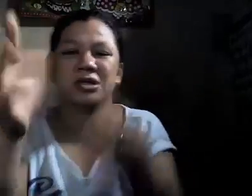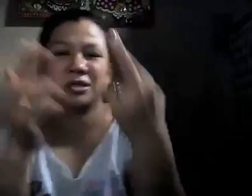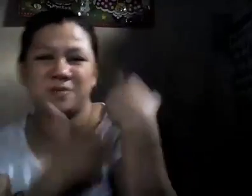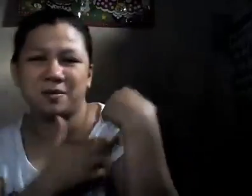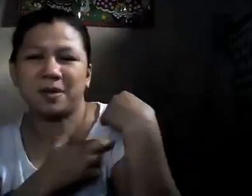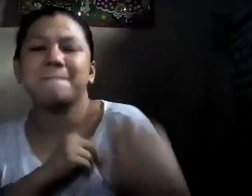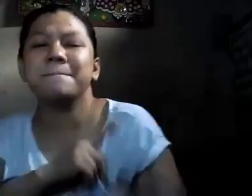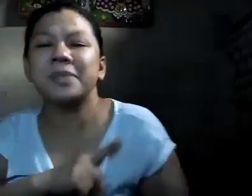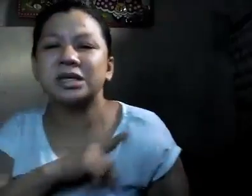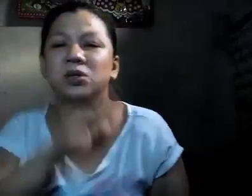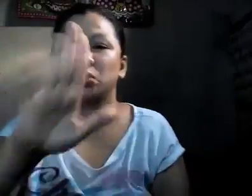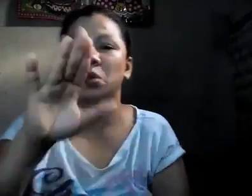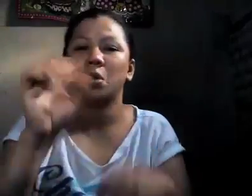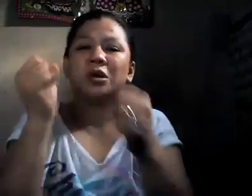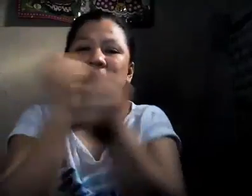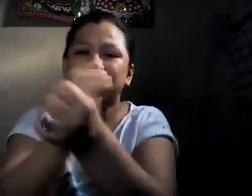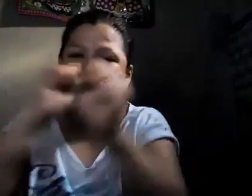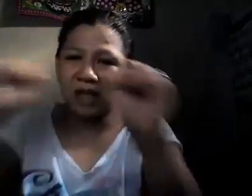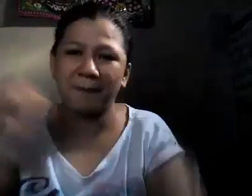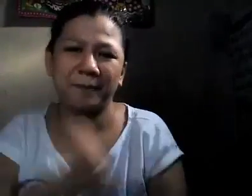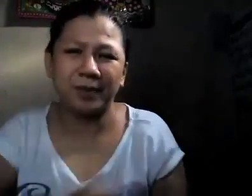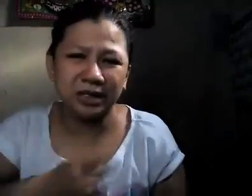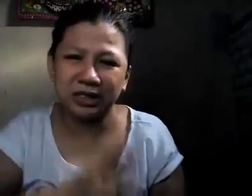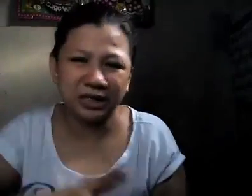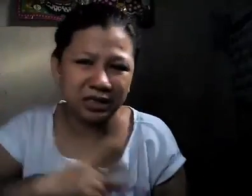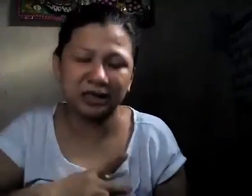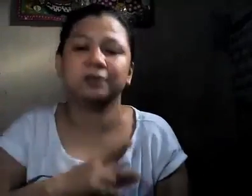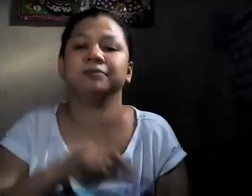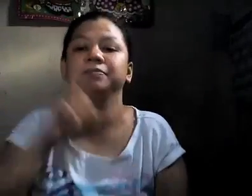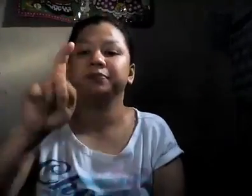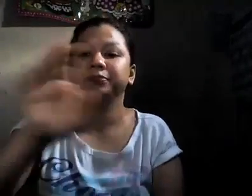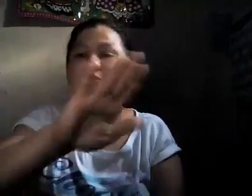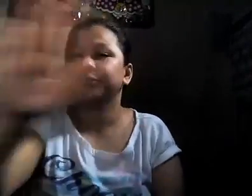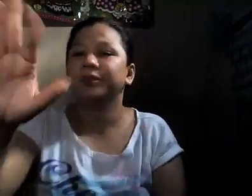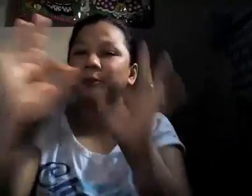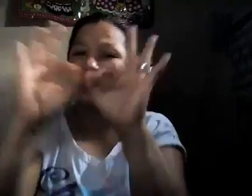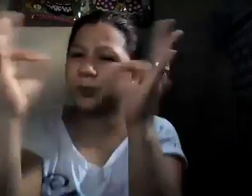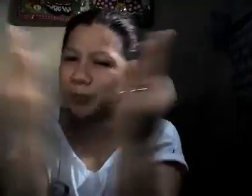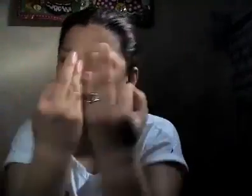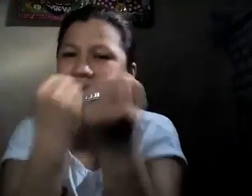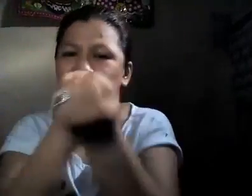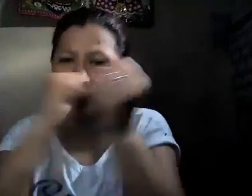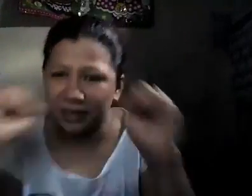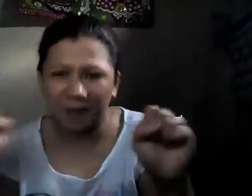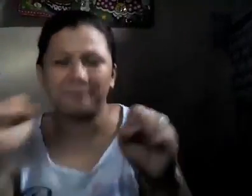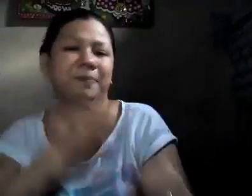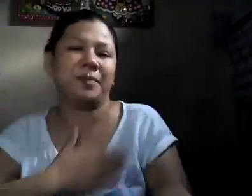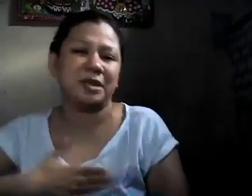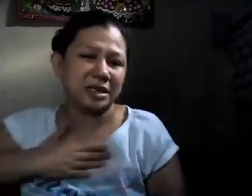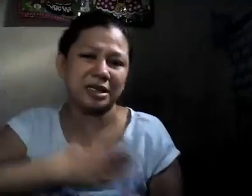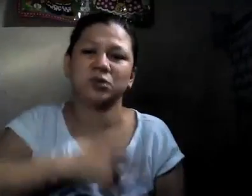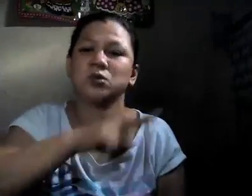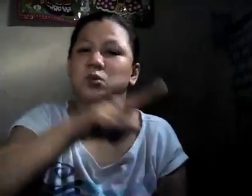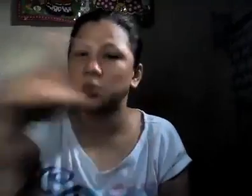sociable, creative, and smart. Remember what that is? Arrow. Very good. Get the 360 advantage with the help of